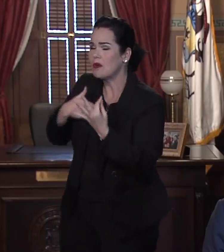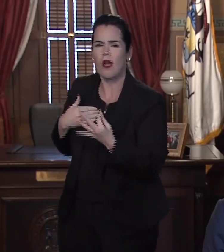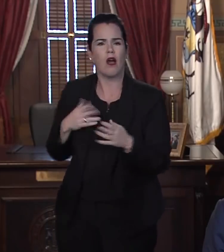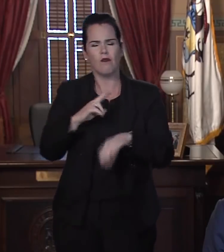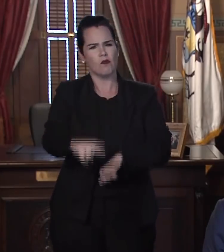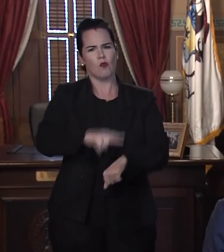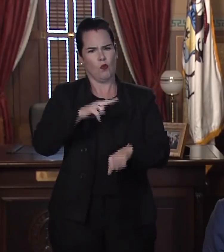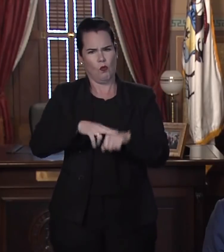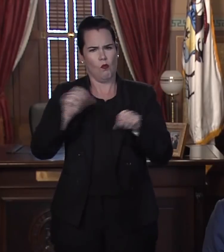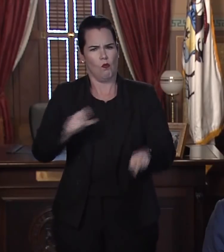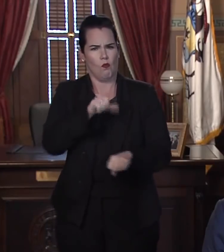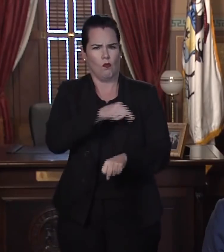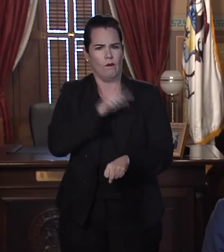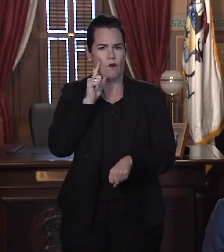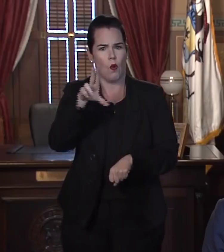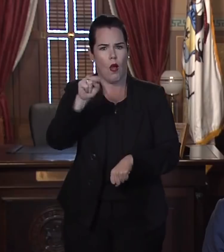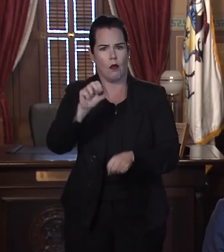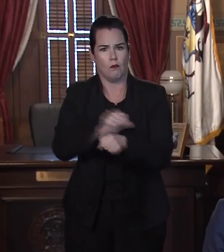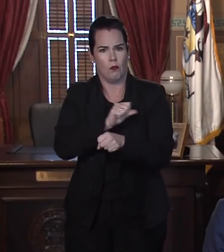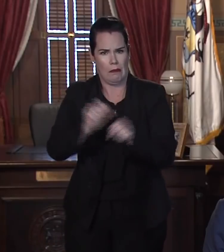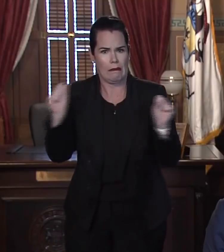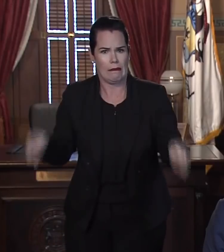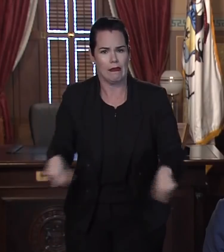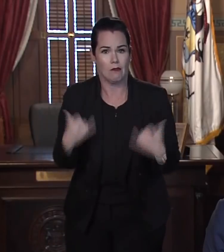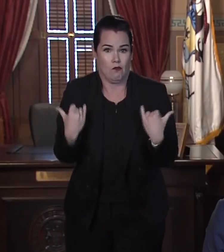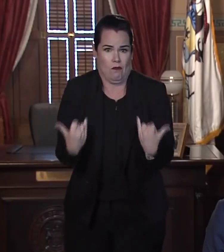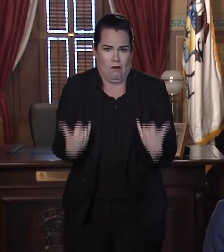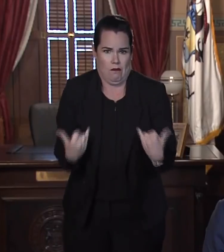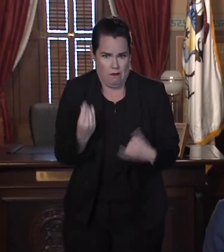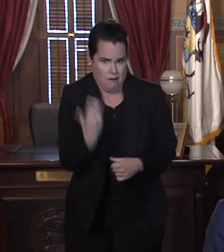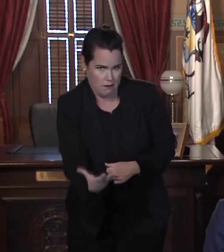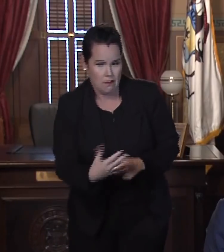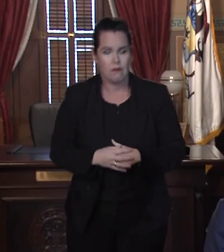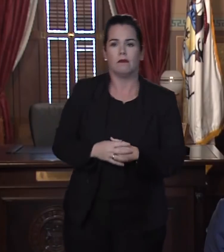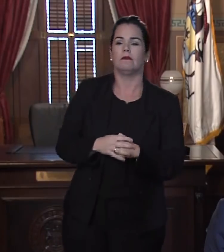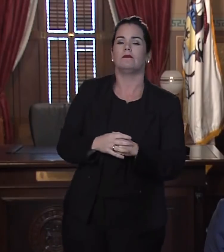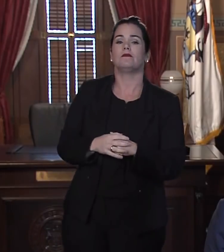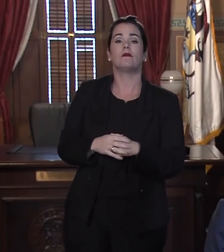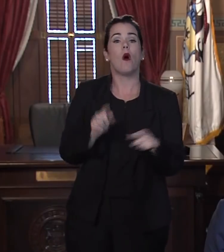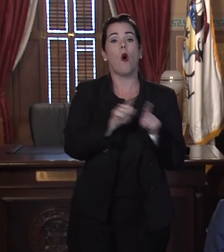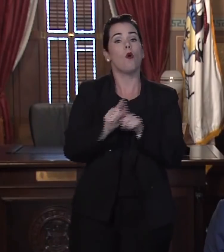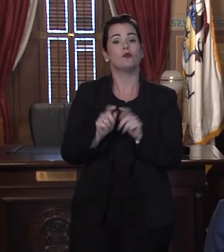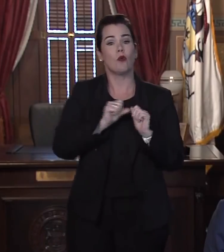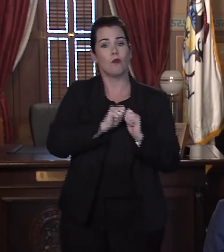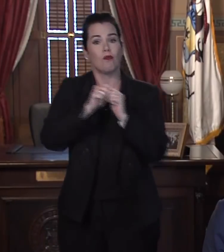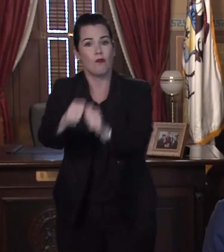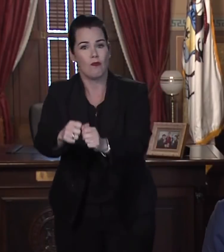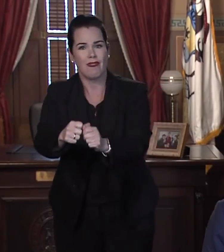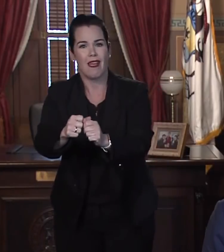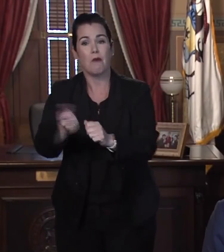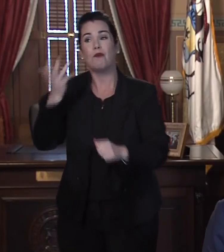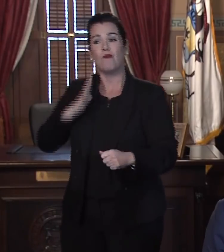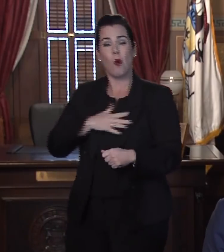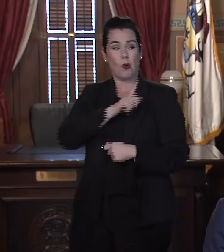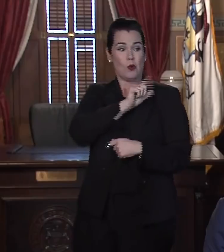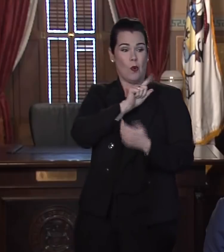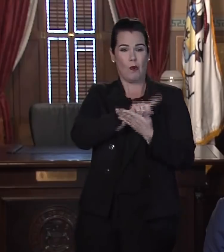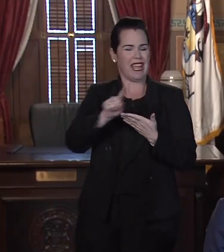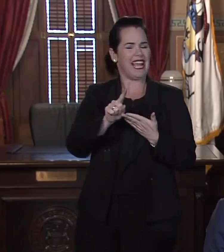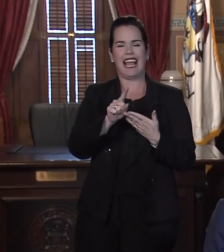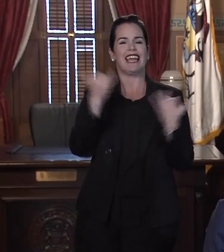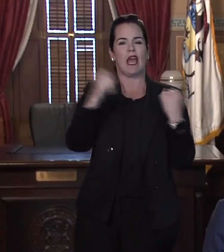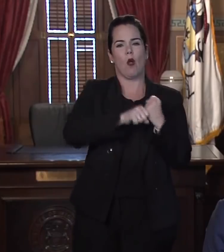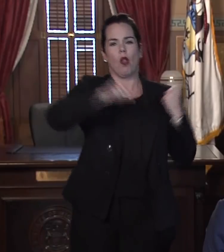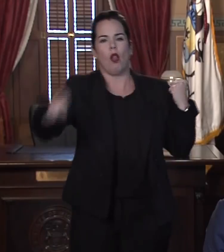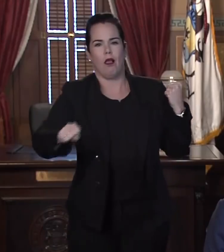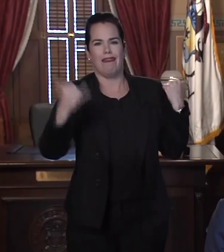for unemployment benefits now. We've also made sure the duration of benefits has been increased from 20 weeks to 39. And as of